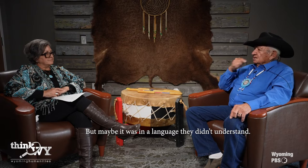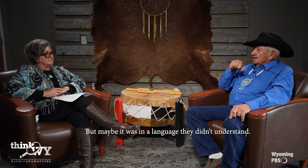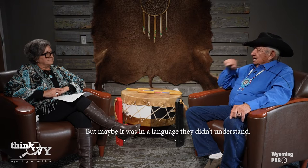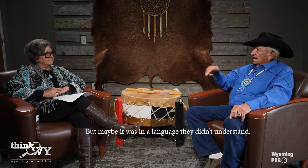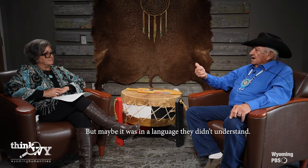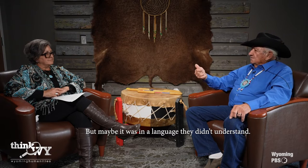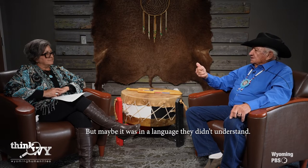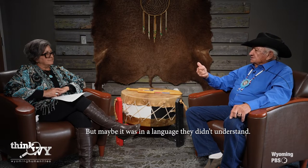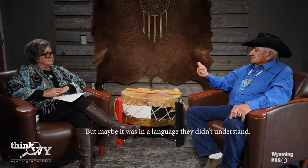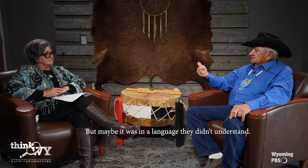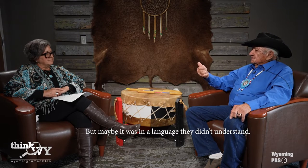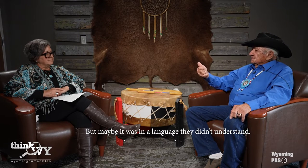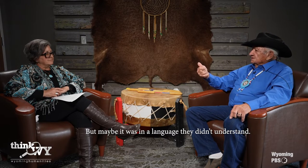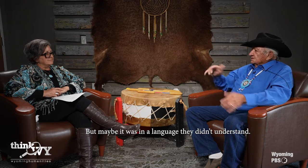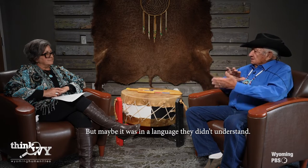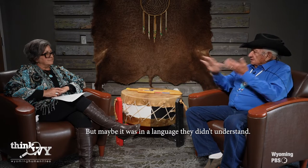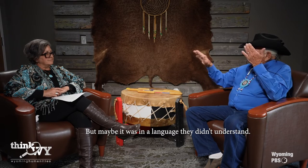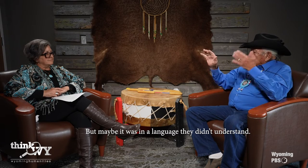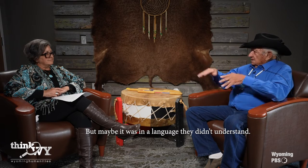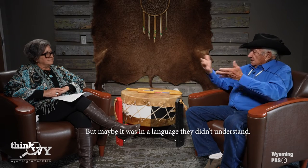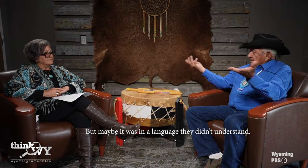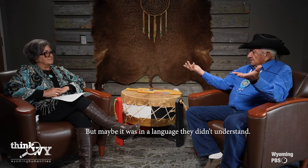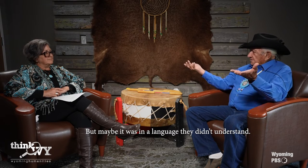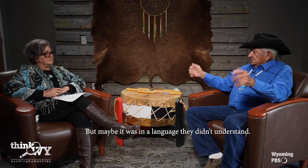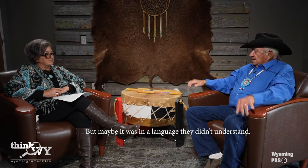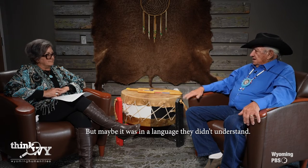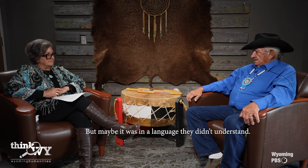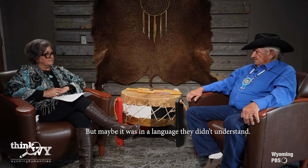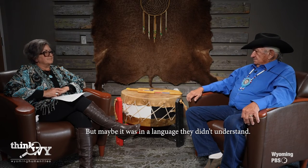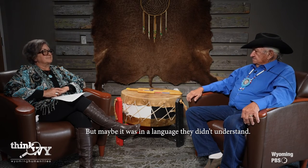a language that they didn't understand.